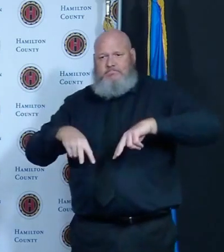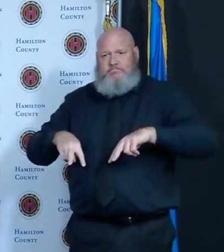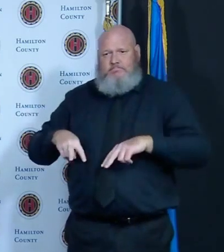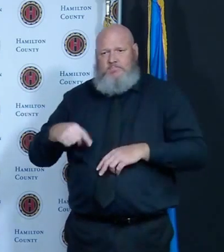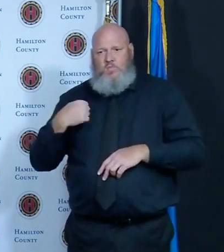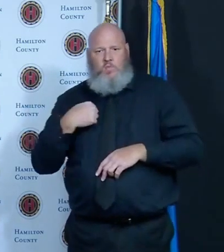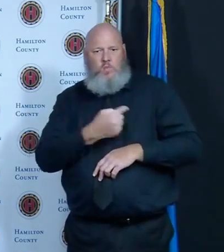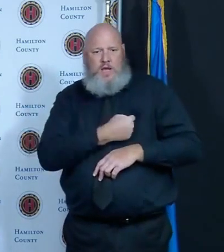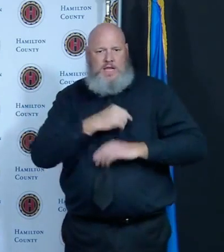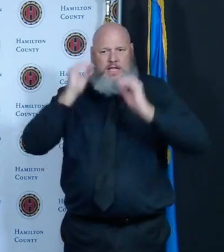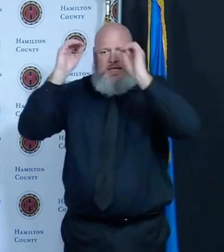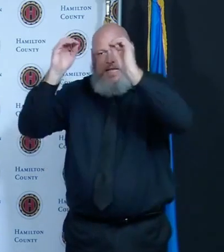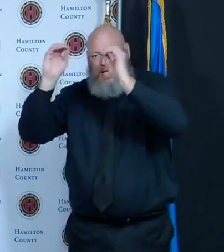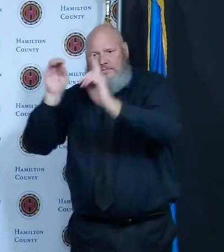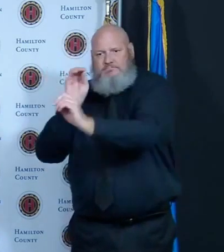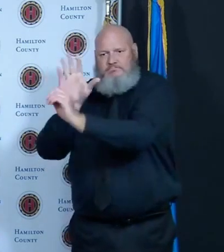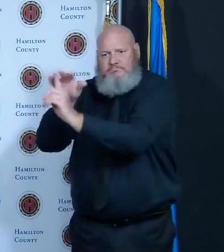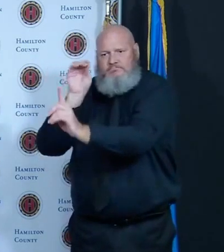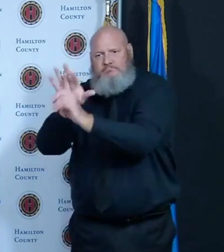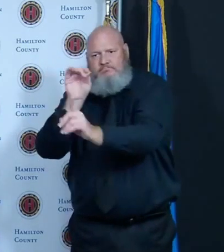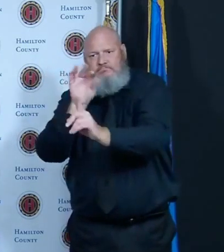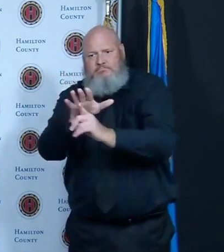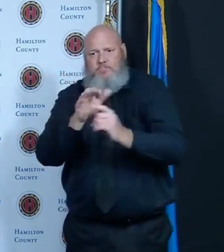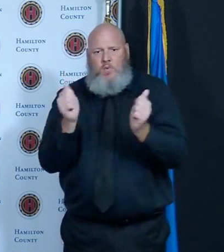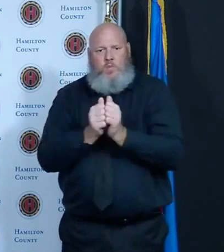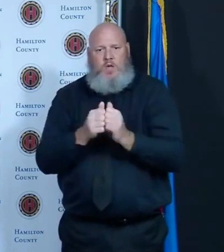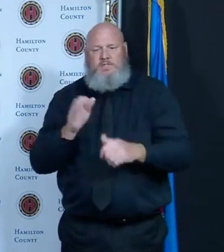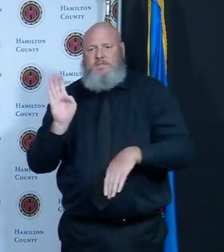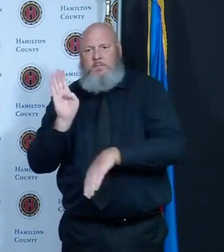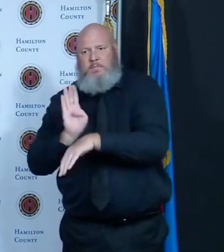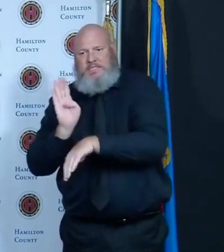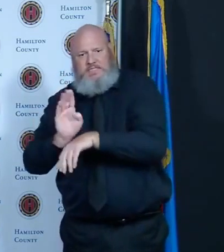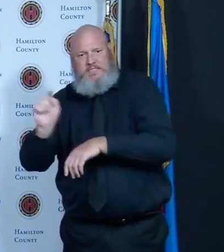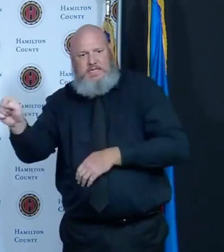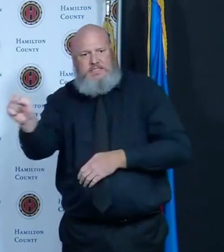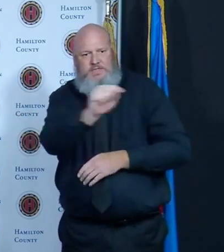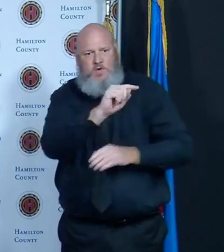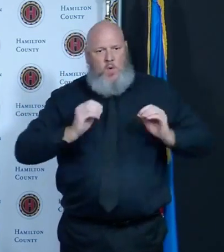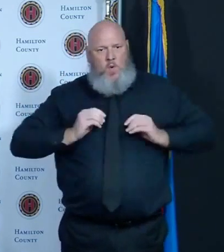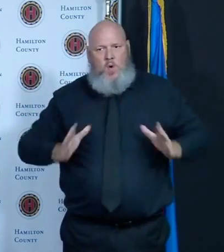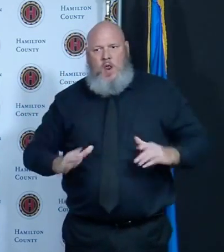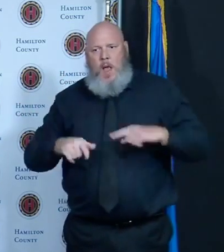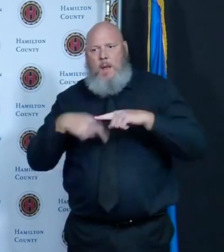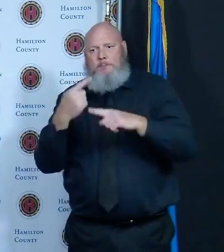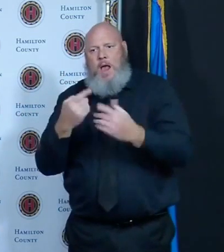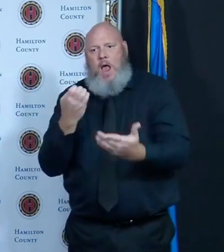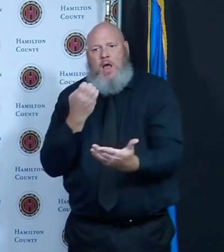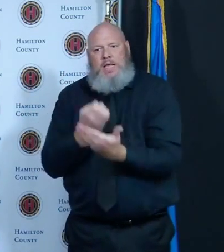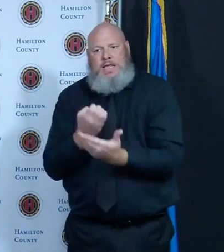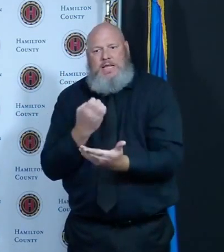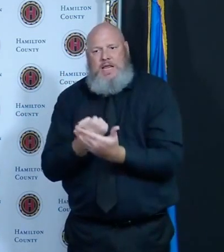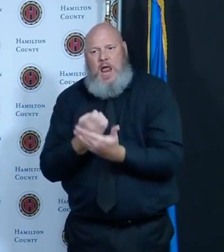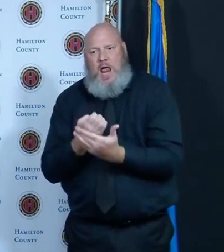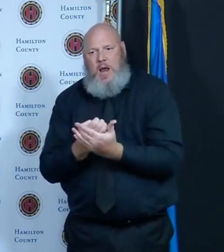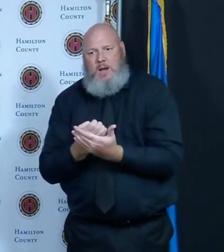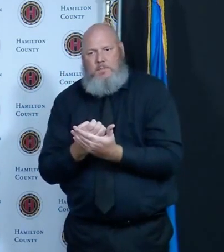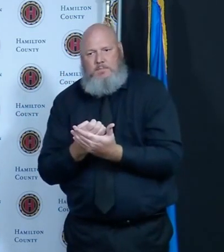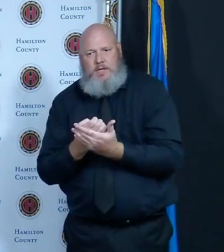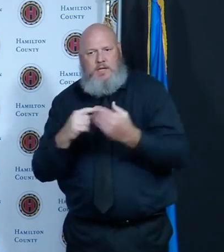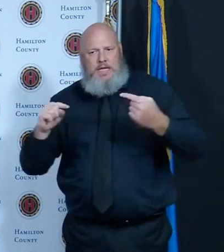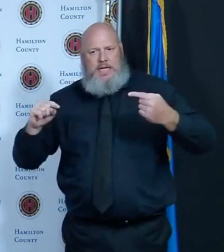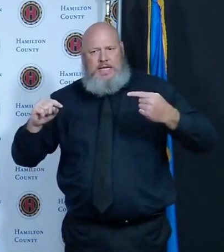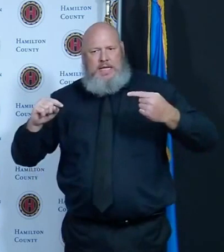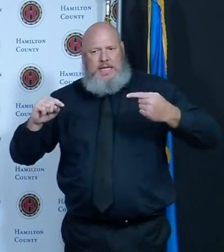the Economic Injury Disaster Loan Program, also known as EIDL, the Paycheck